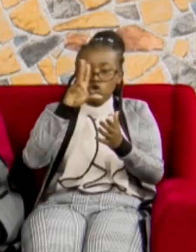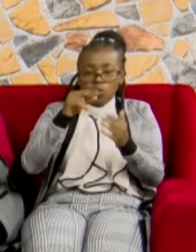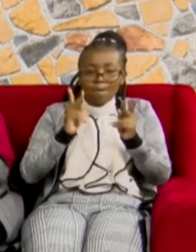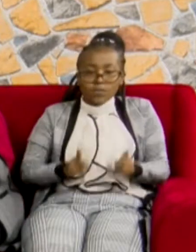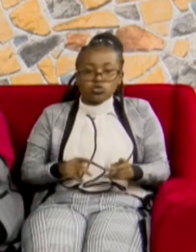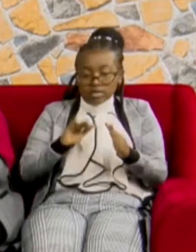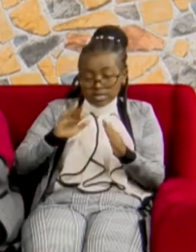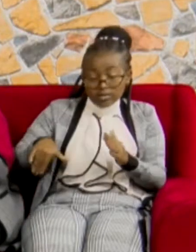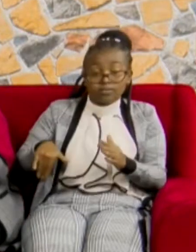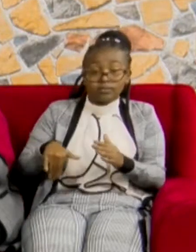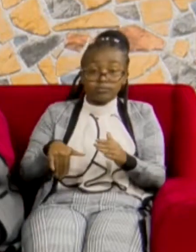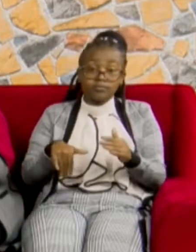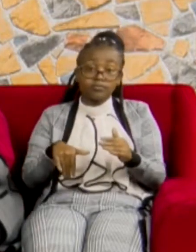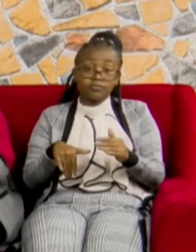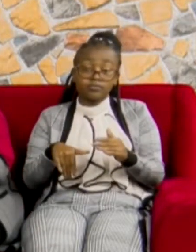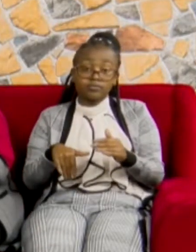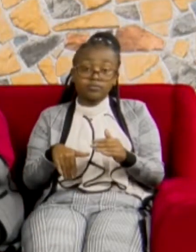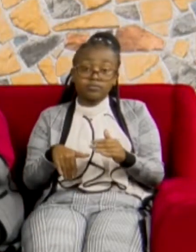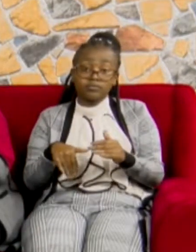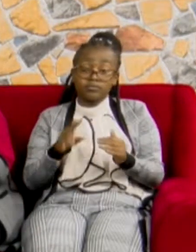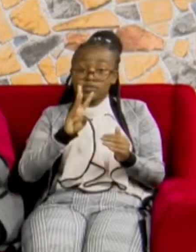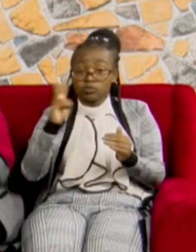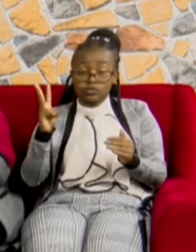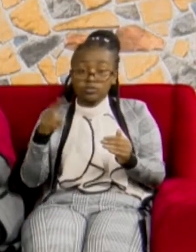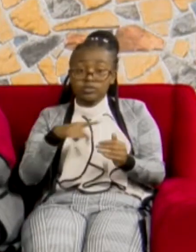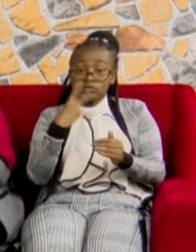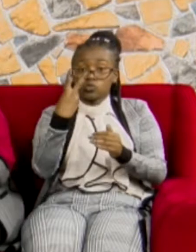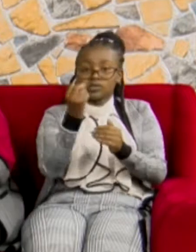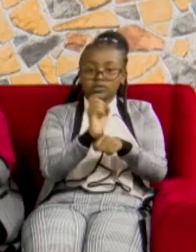out, because you're, like in the West, you have, let's say,